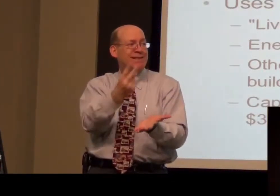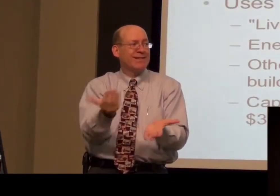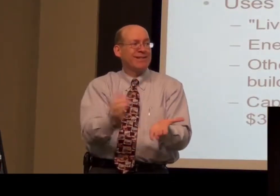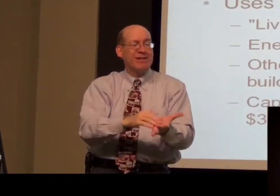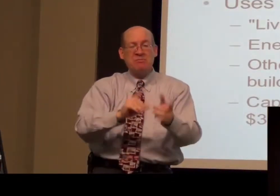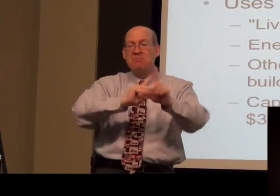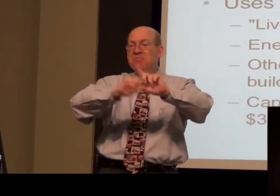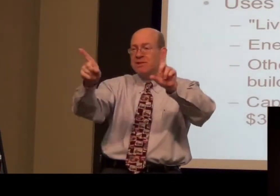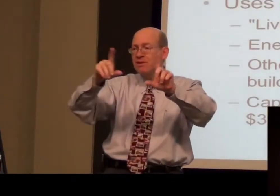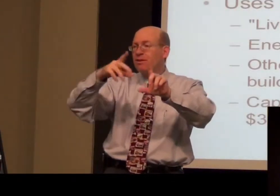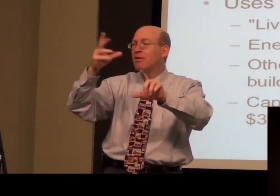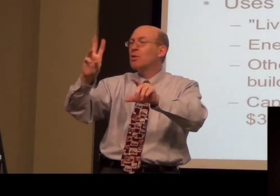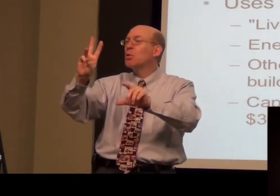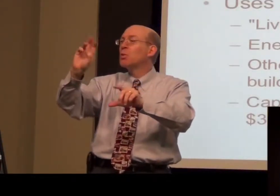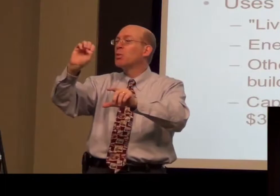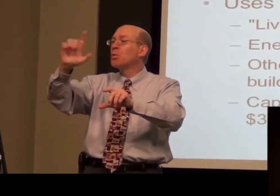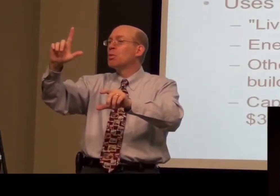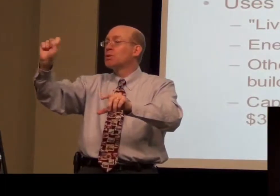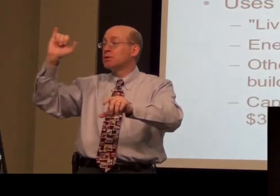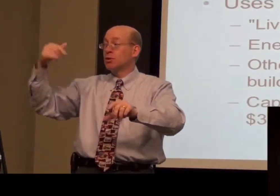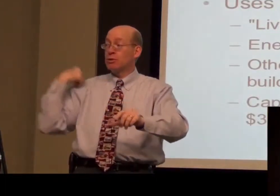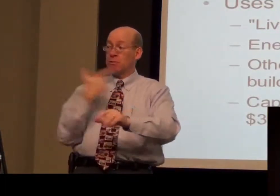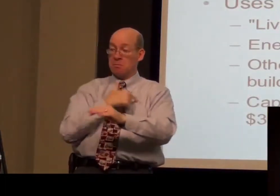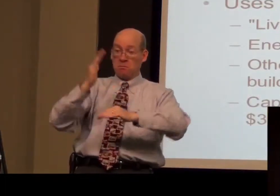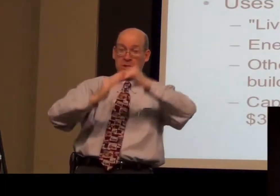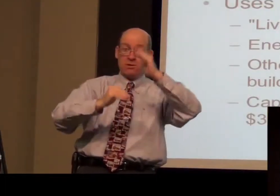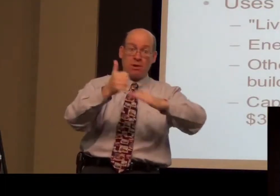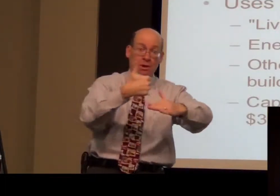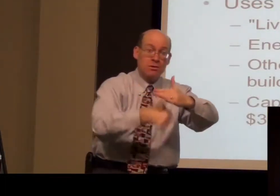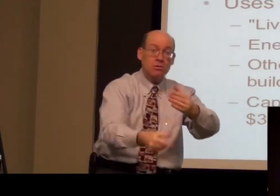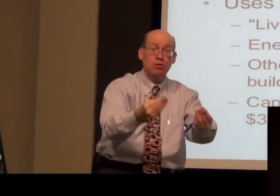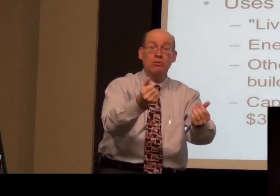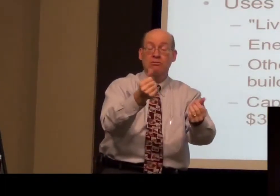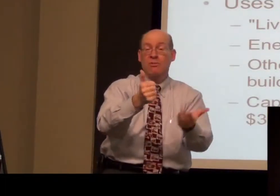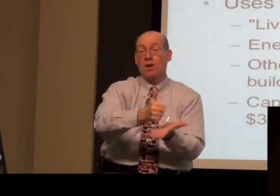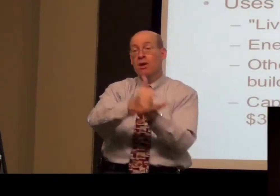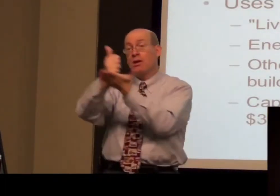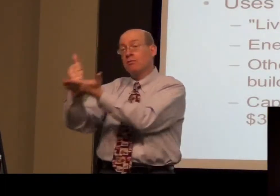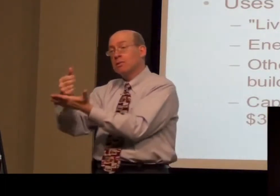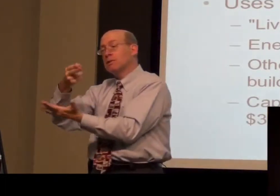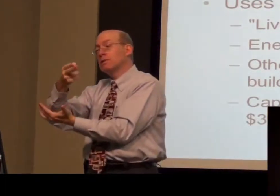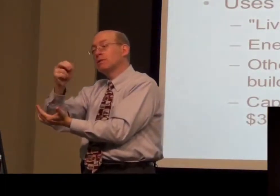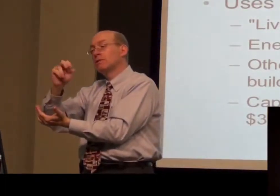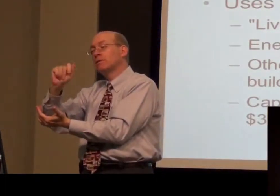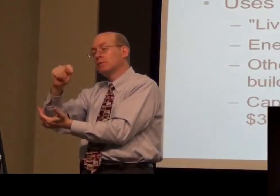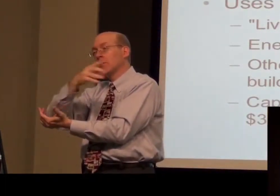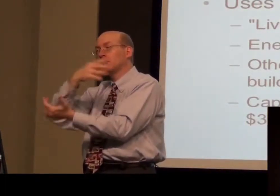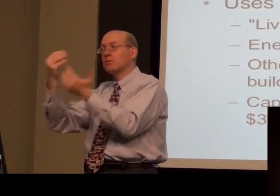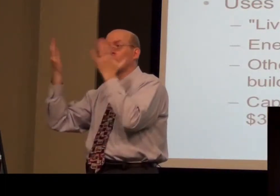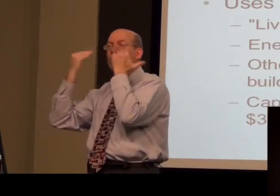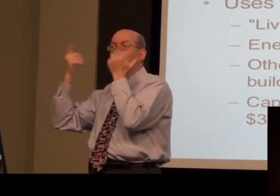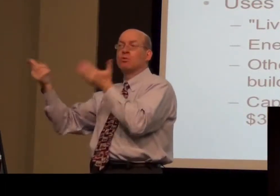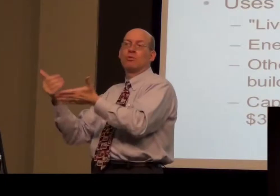the renovation is actually underground. The wells underground would